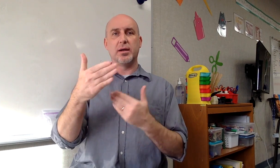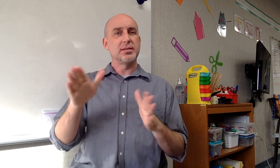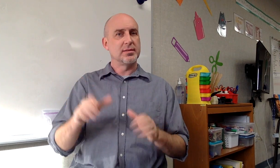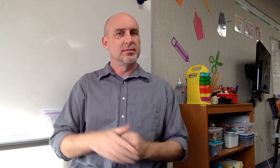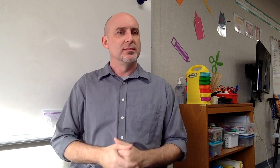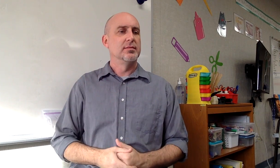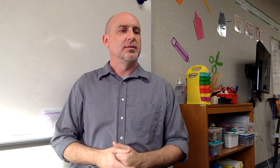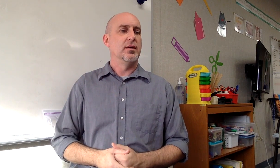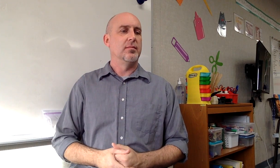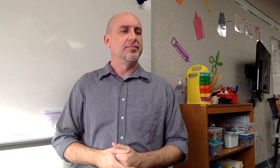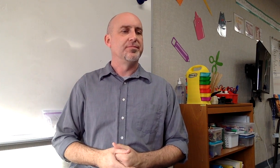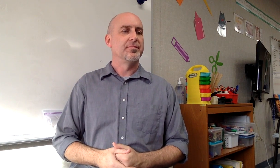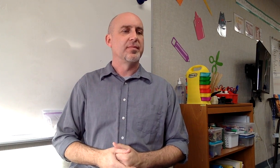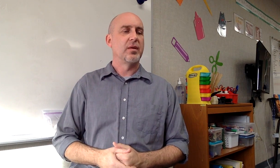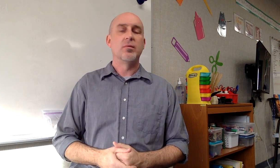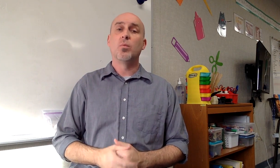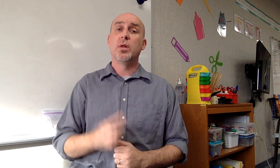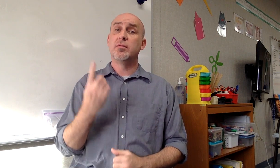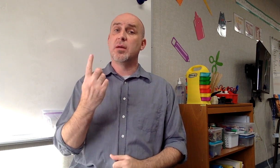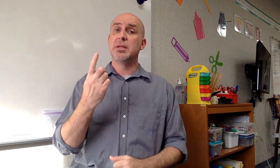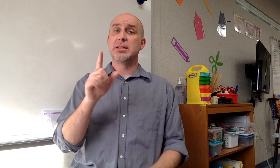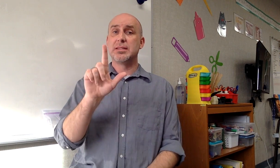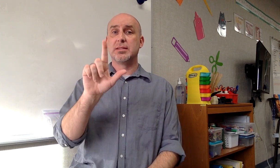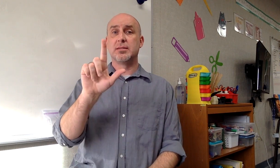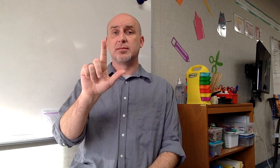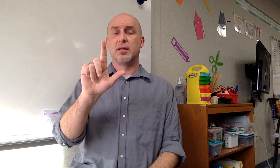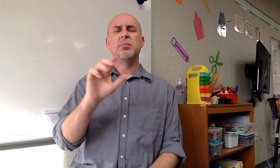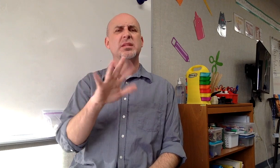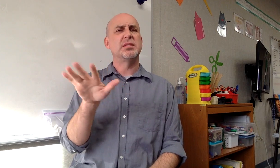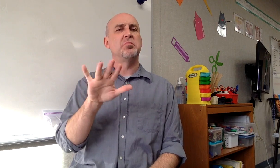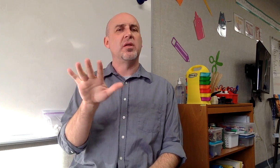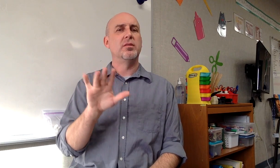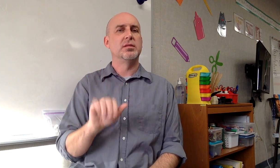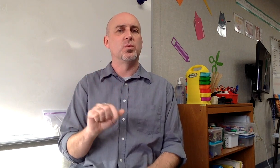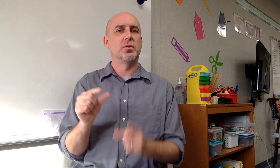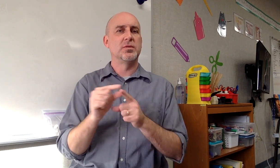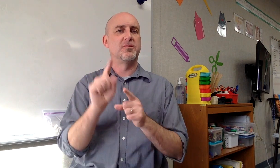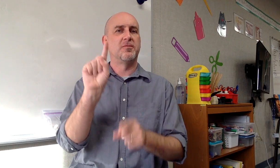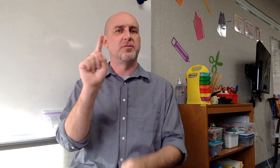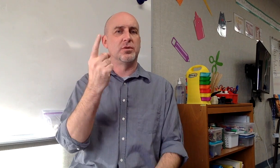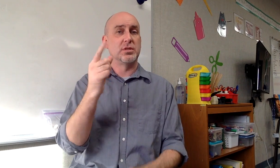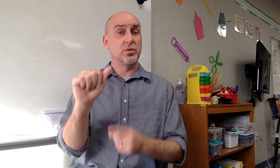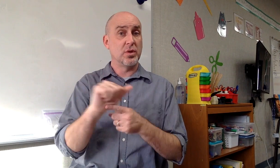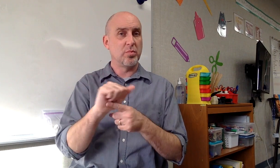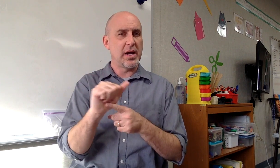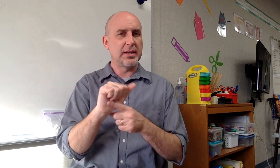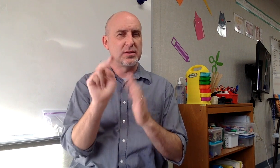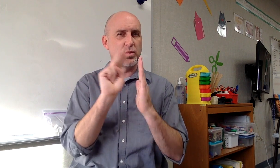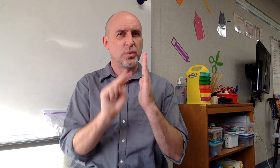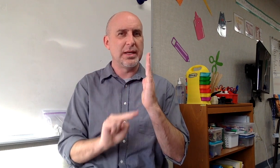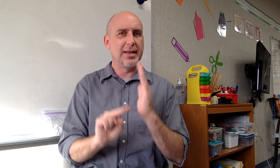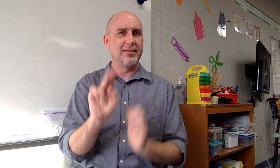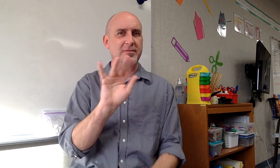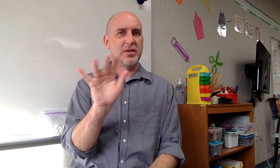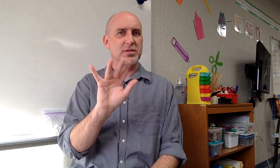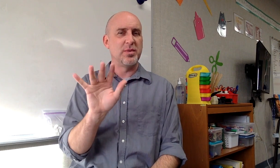toolbox. One of them is, I'm going to spell these words first, and you can practice reading the finger